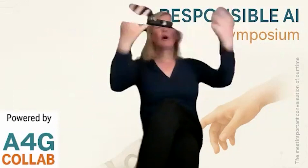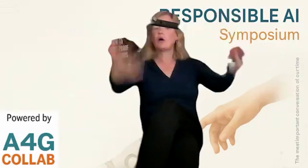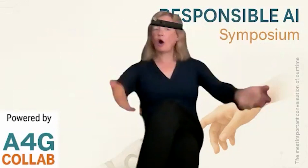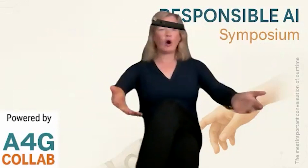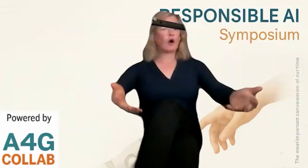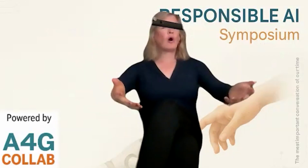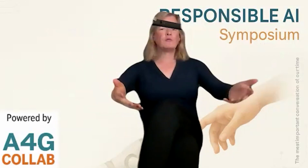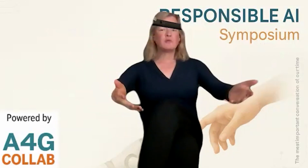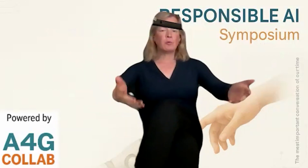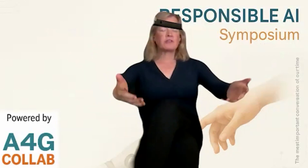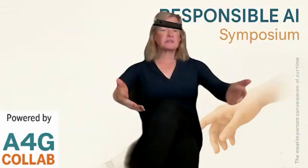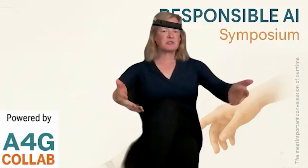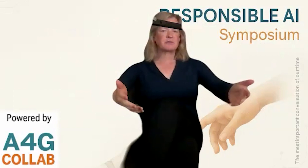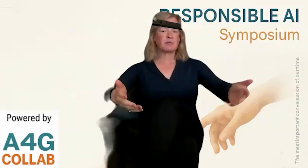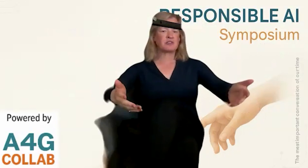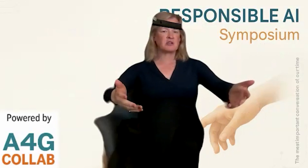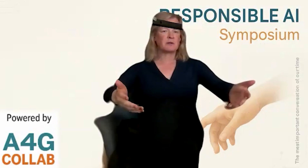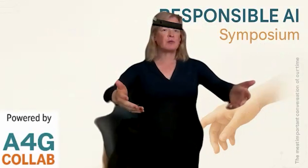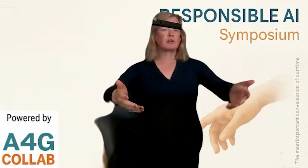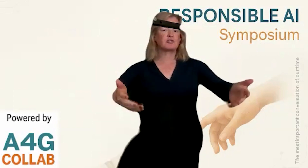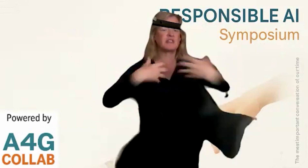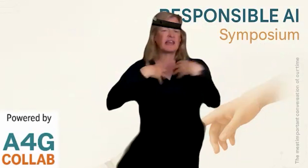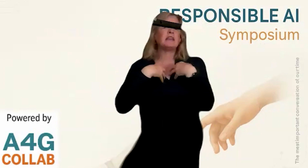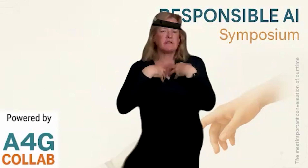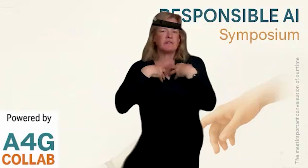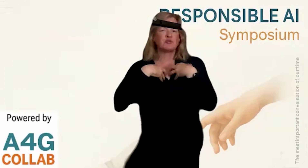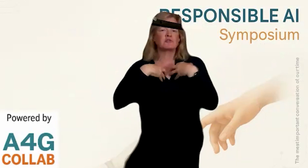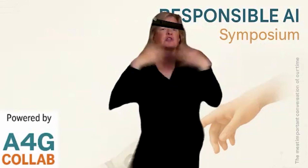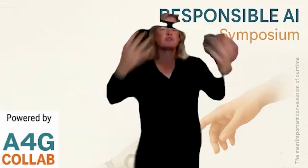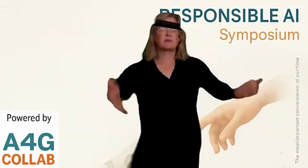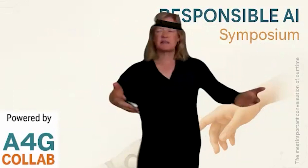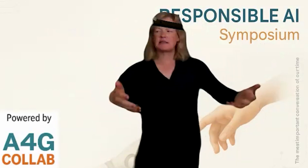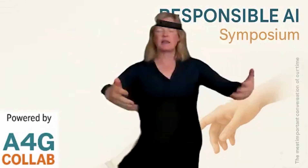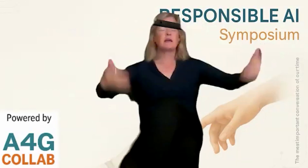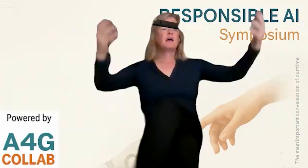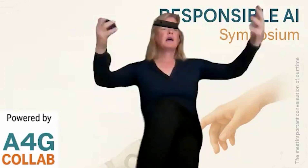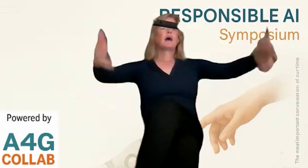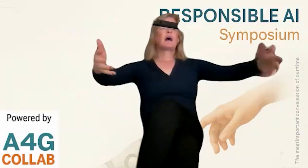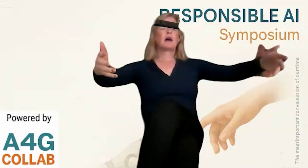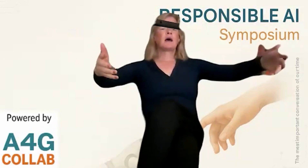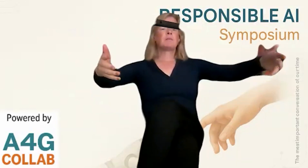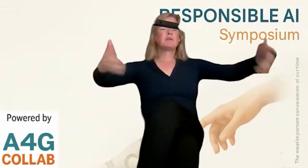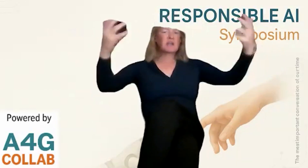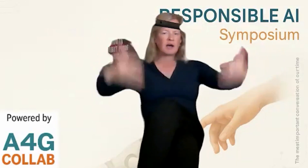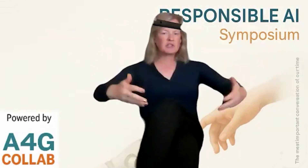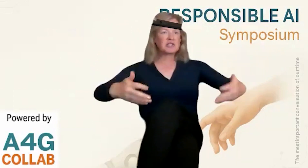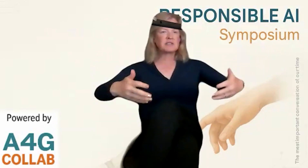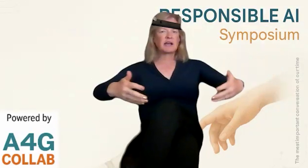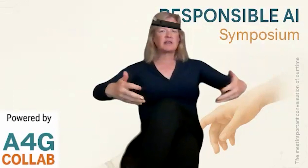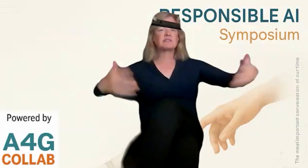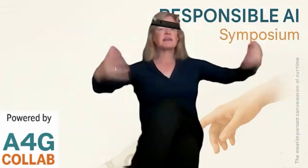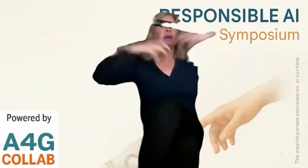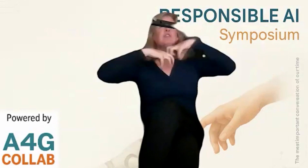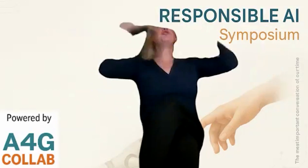set, all with the explicit permission of the people, the individuals contributing the data, touch